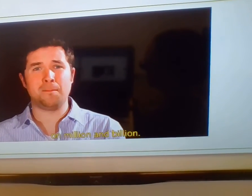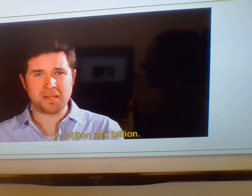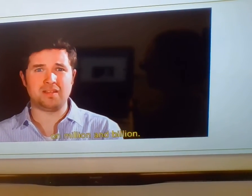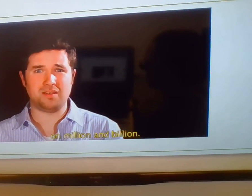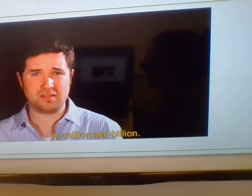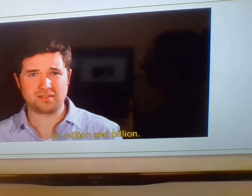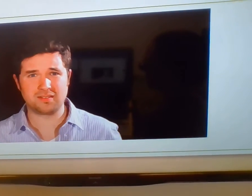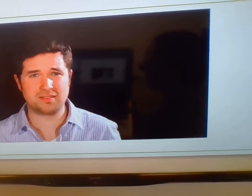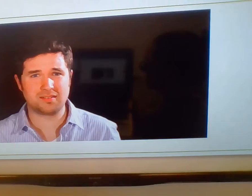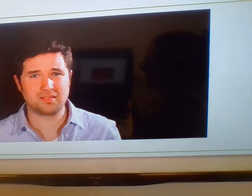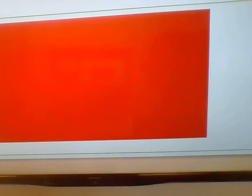billion.